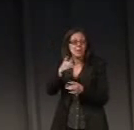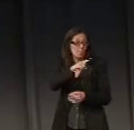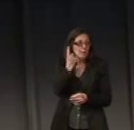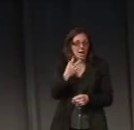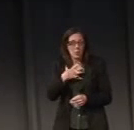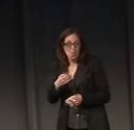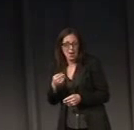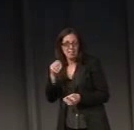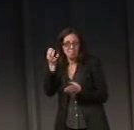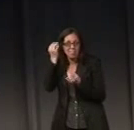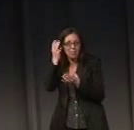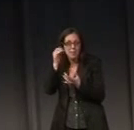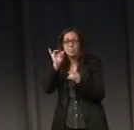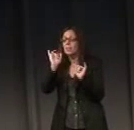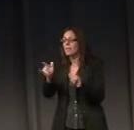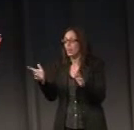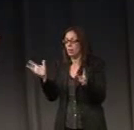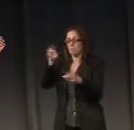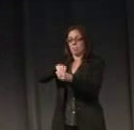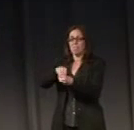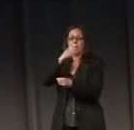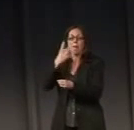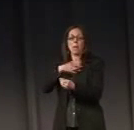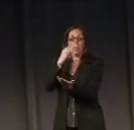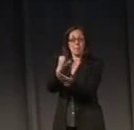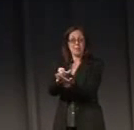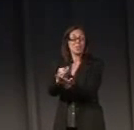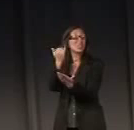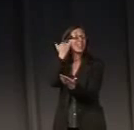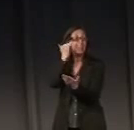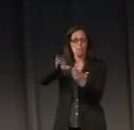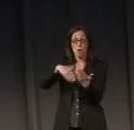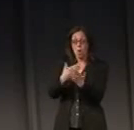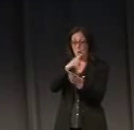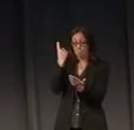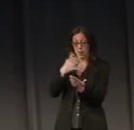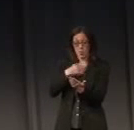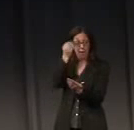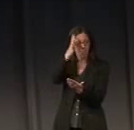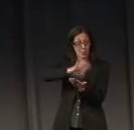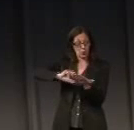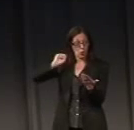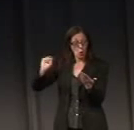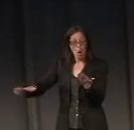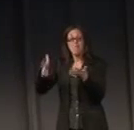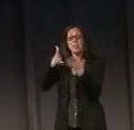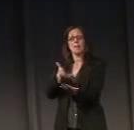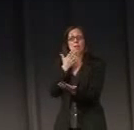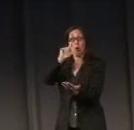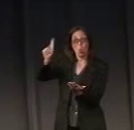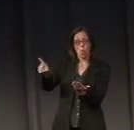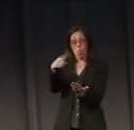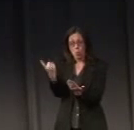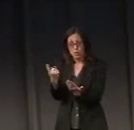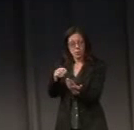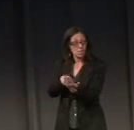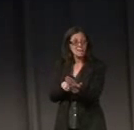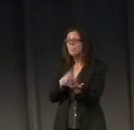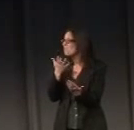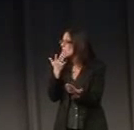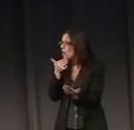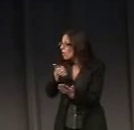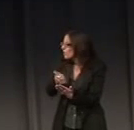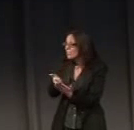that you might encode in a black and white photograph, and just have color, that pure color information is insufficient. It's